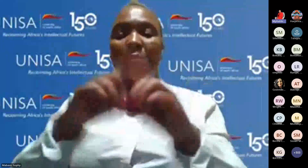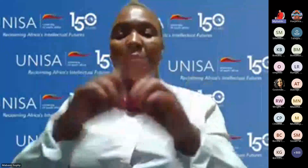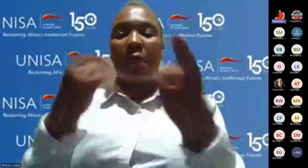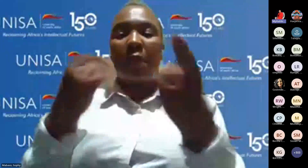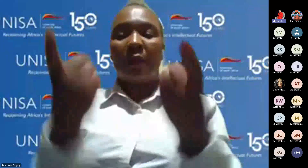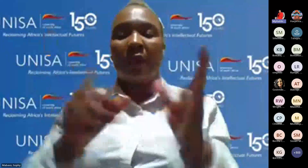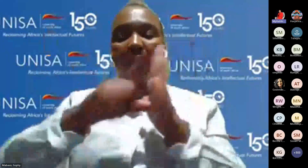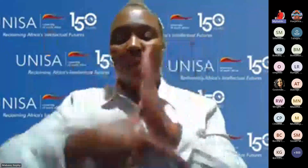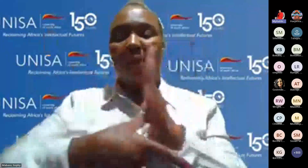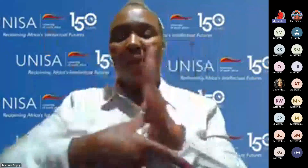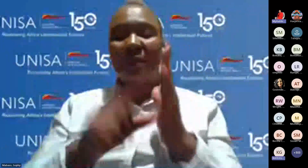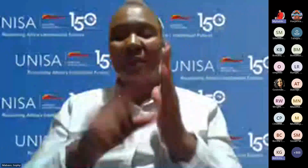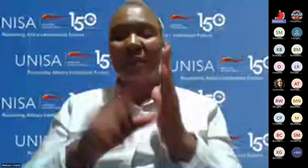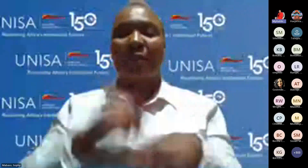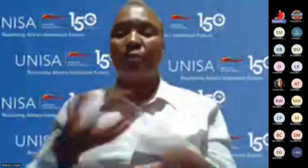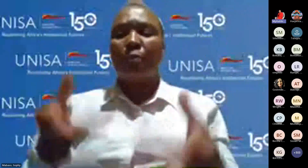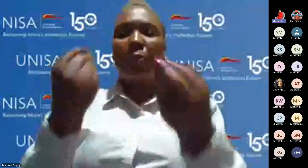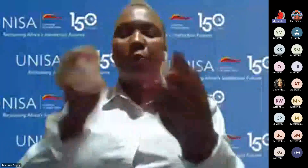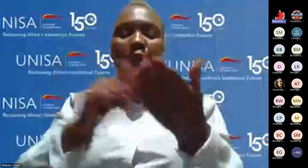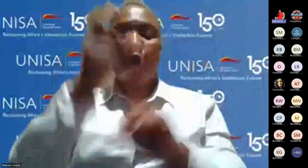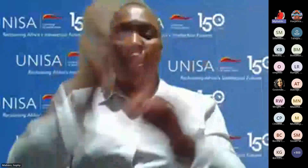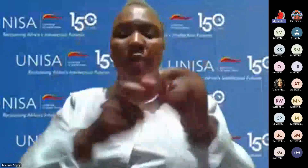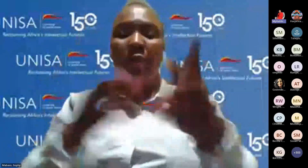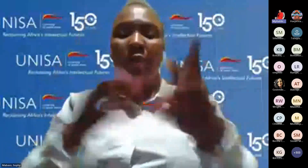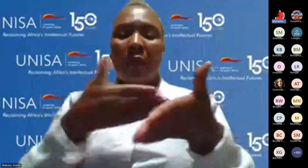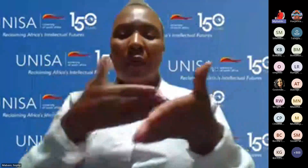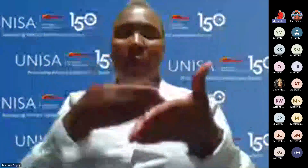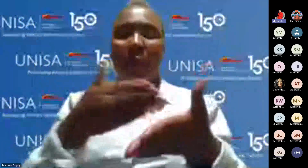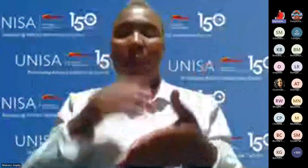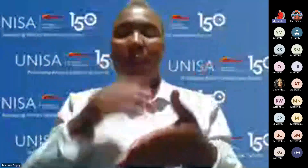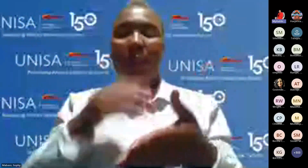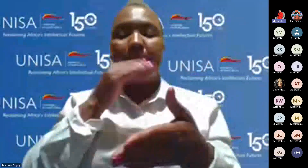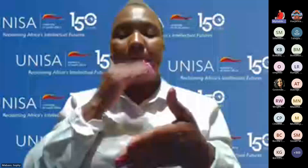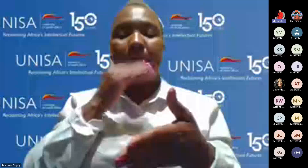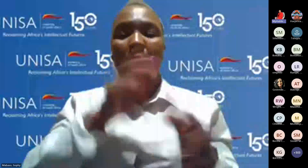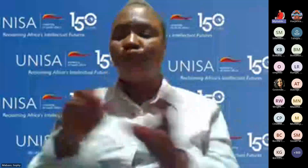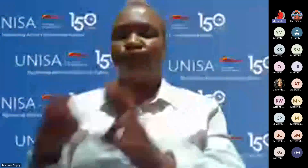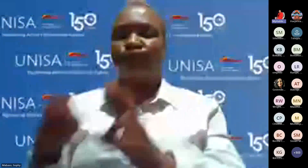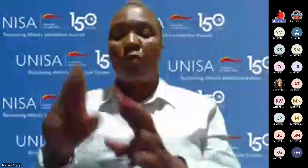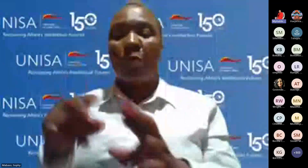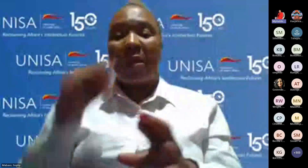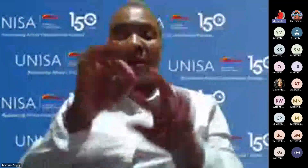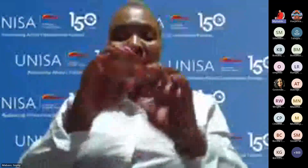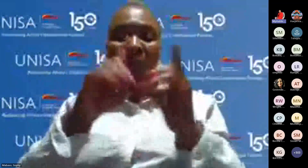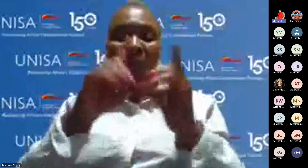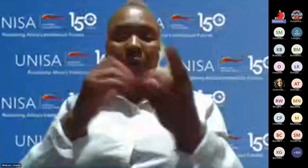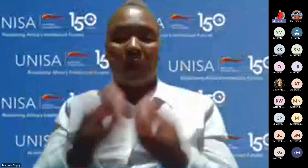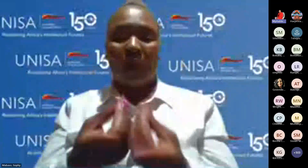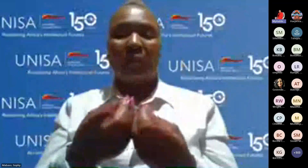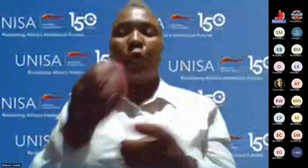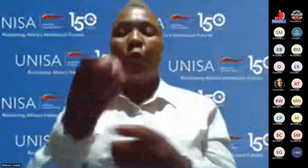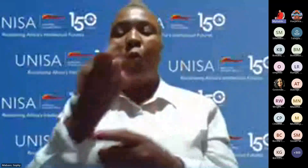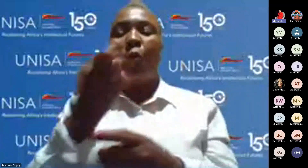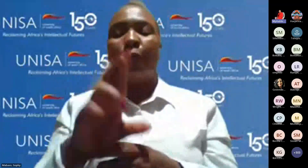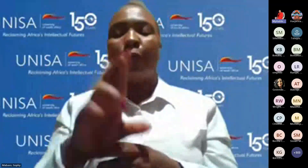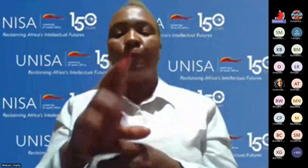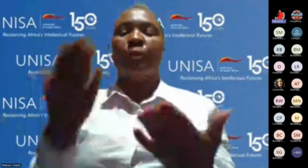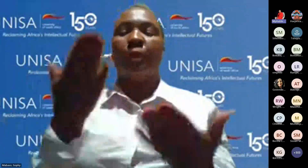the author there. It's either you're going to reference it by that department, or you'll